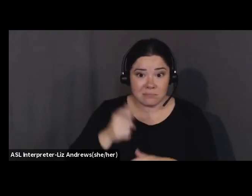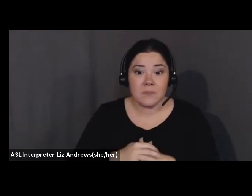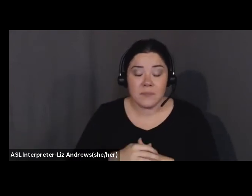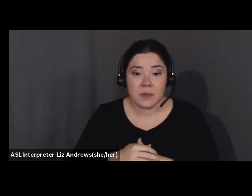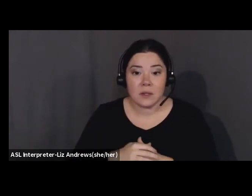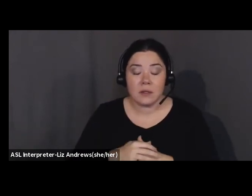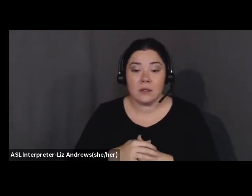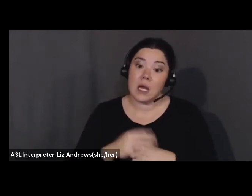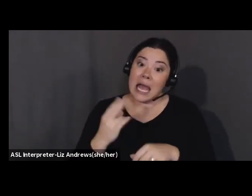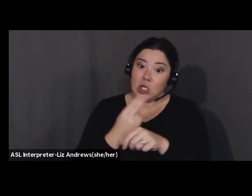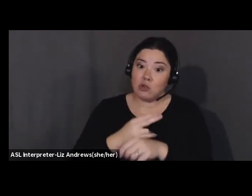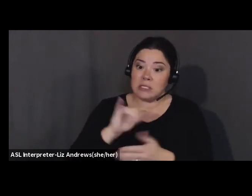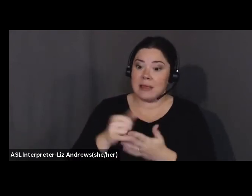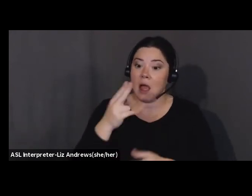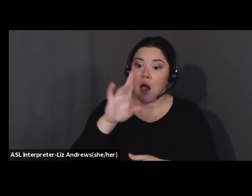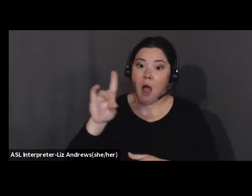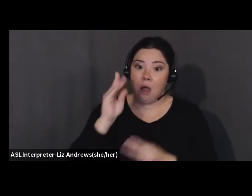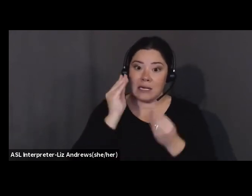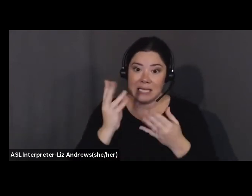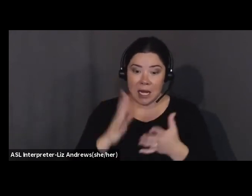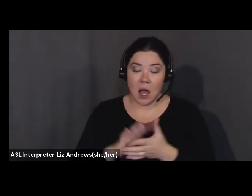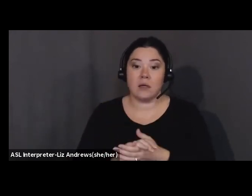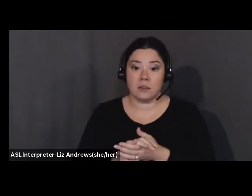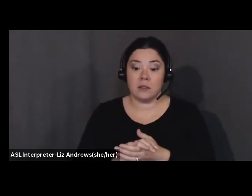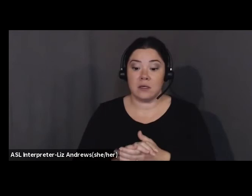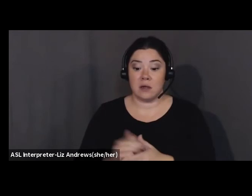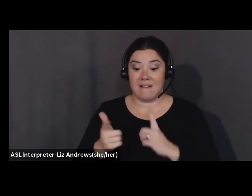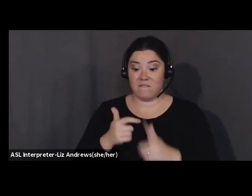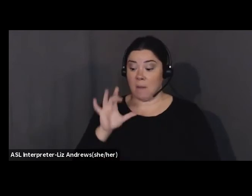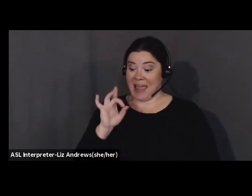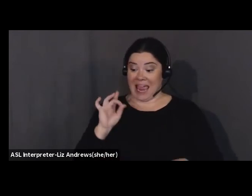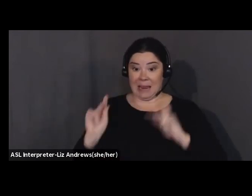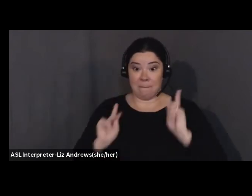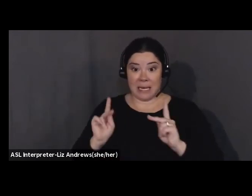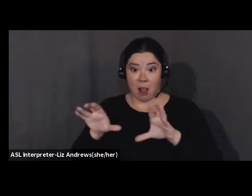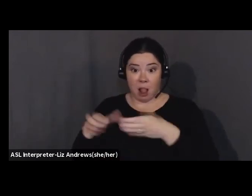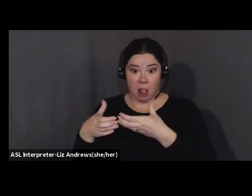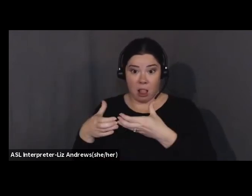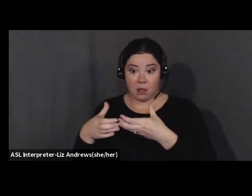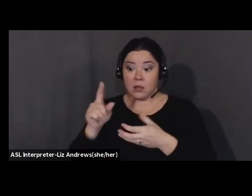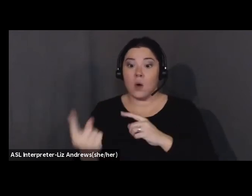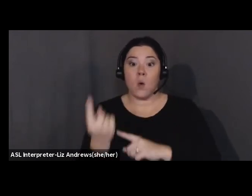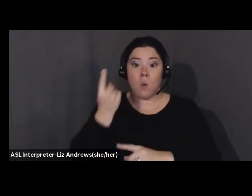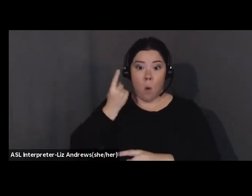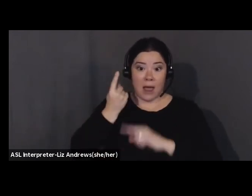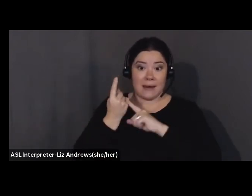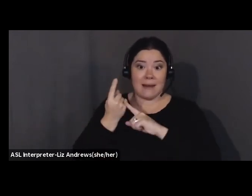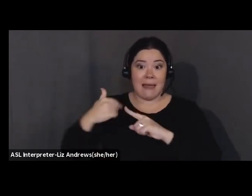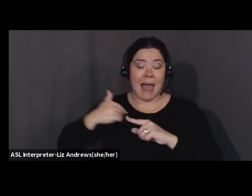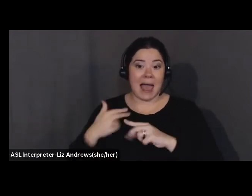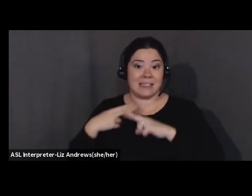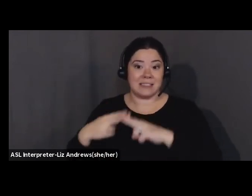HUD data, 1 in 8 renter households, 13% of those with what are known as worst